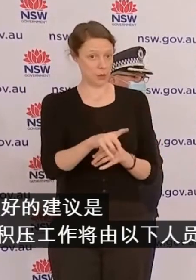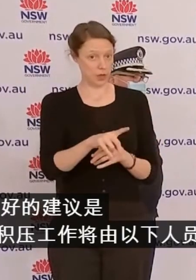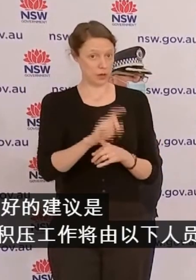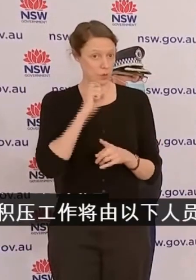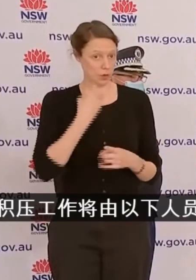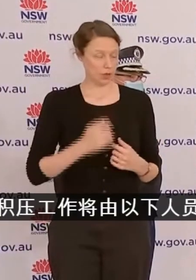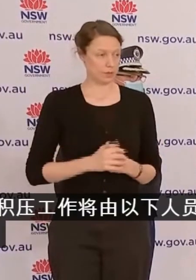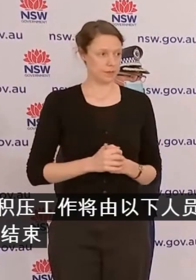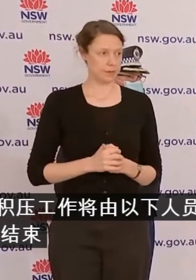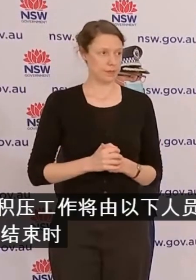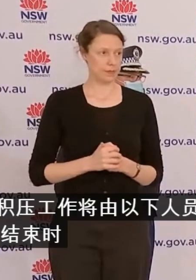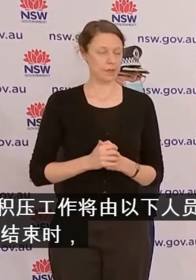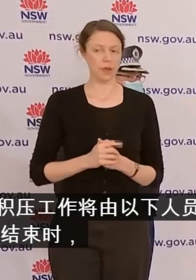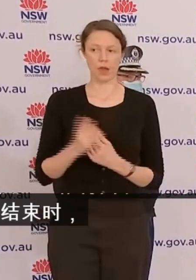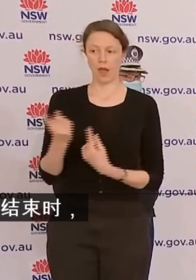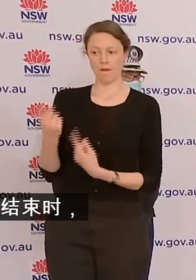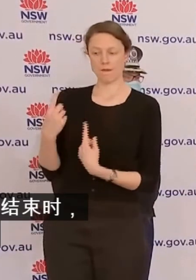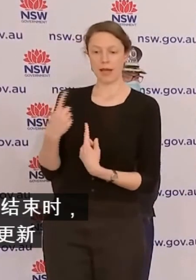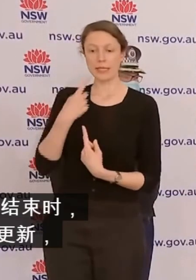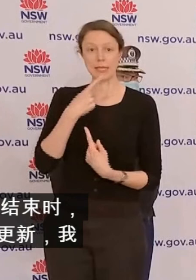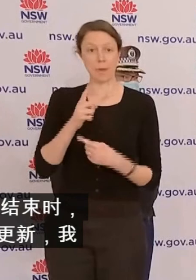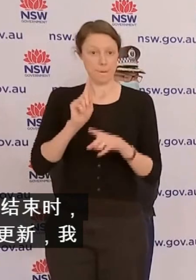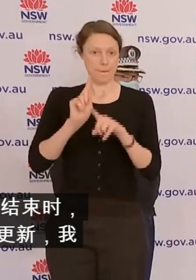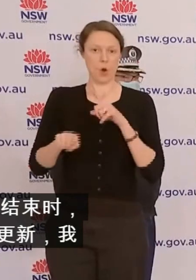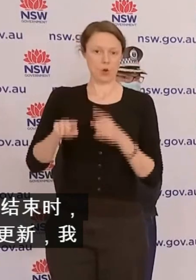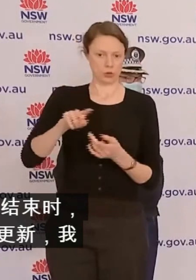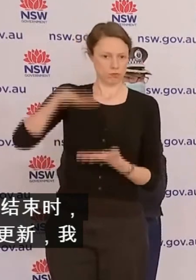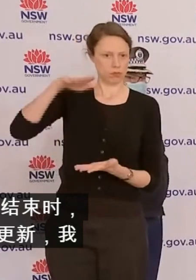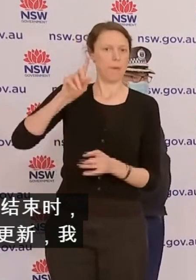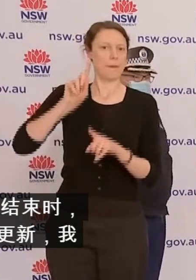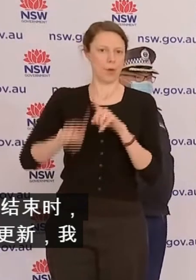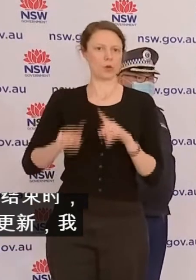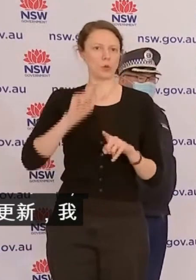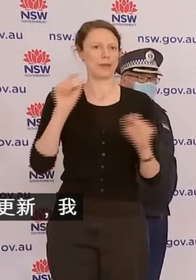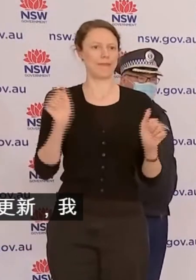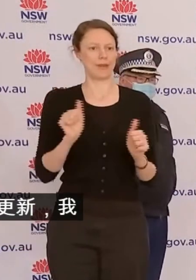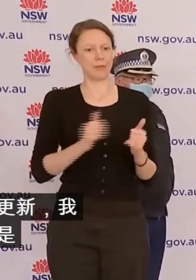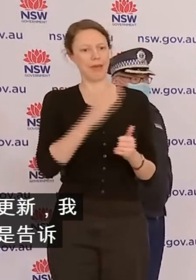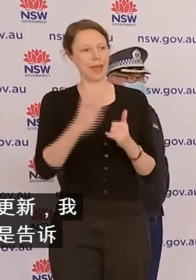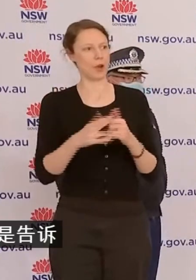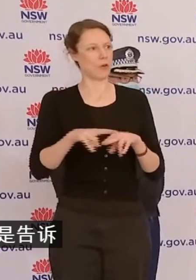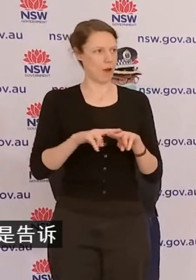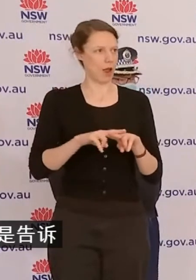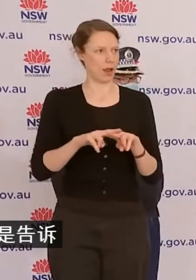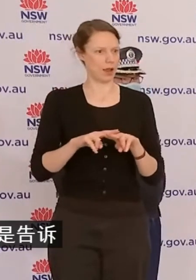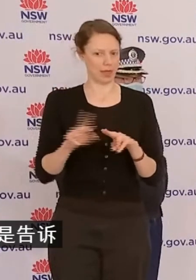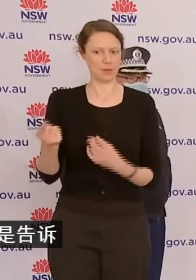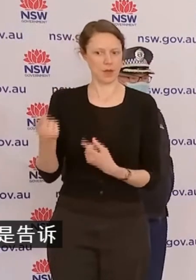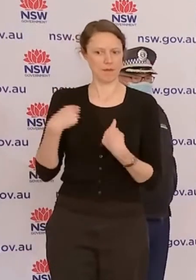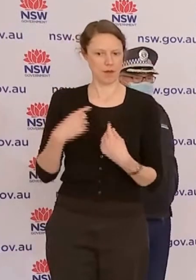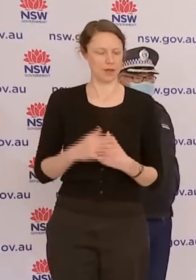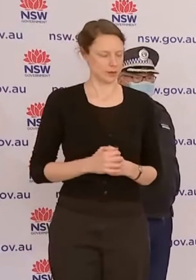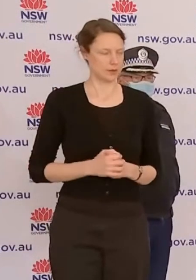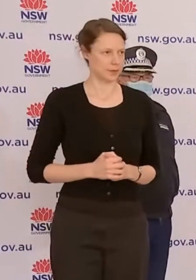be dealt with by the end of next Friday. That's the best update I have. Not a commitment though, Premier. Well, I'm just telling you the best advice I've had. Can you